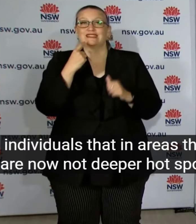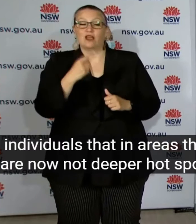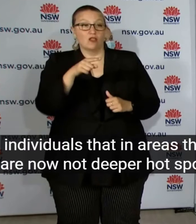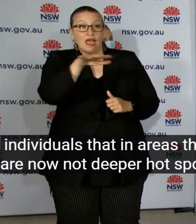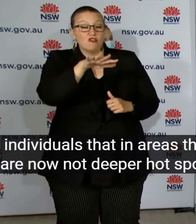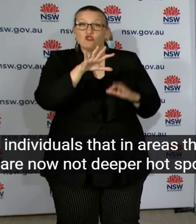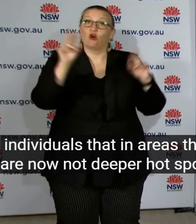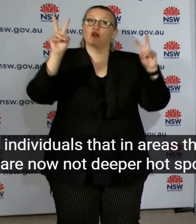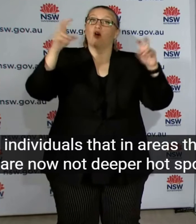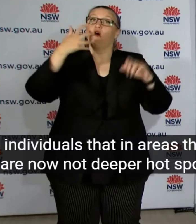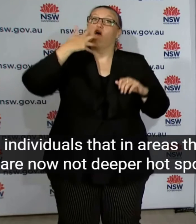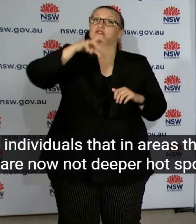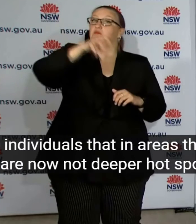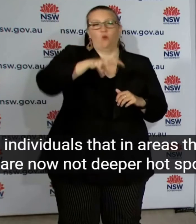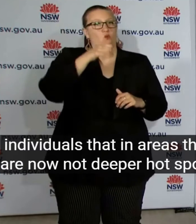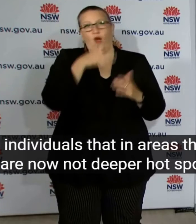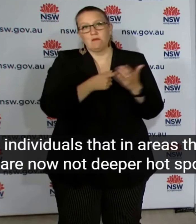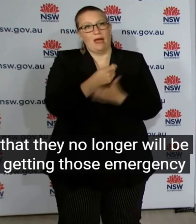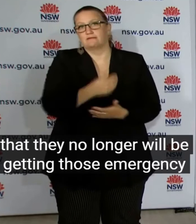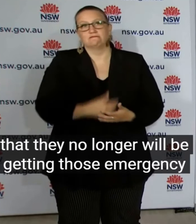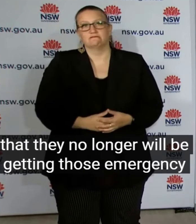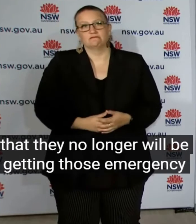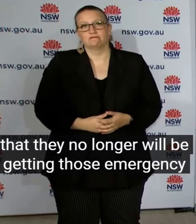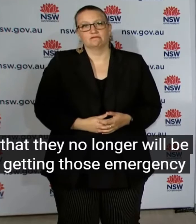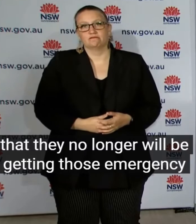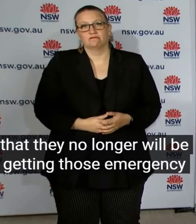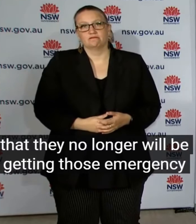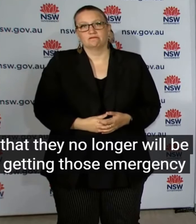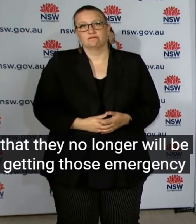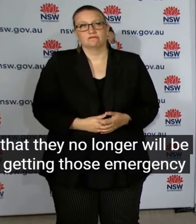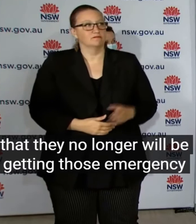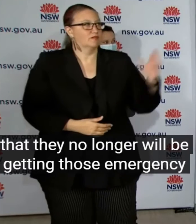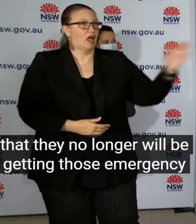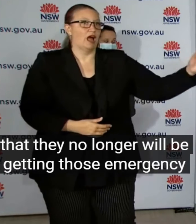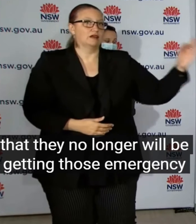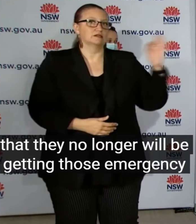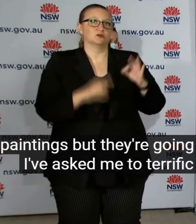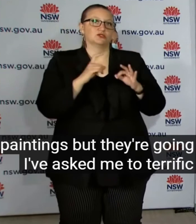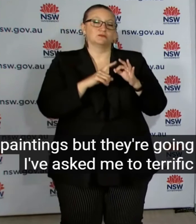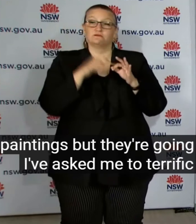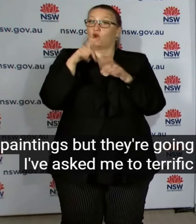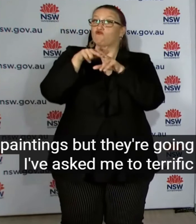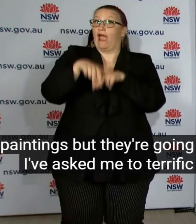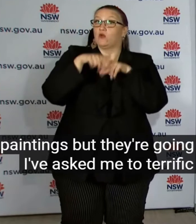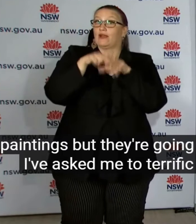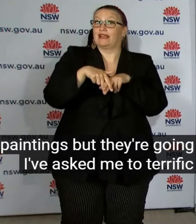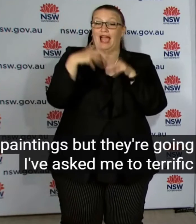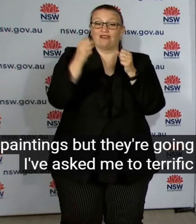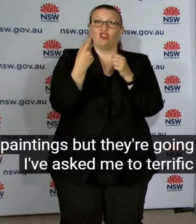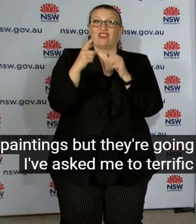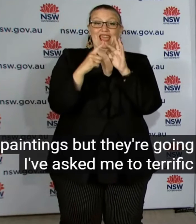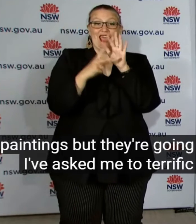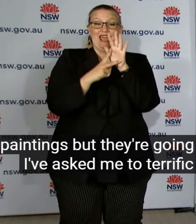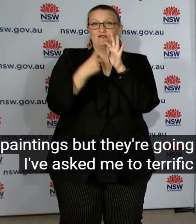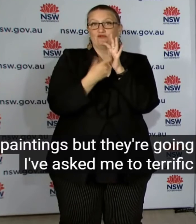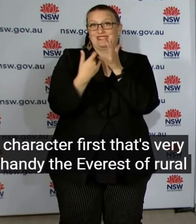asked Treasurer Perrottet. Deputy Premier, the Everest at Royal Randwick going ahead at October 18 with fully vaccinated